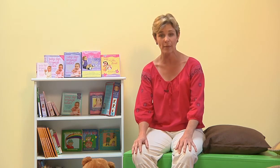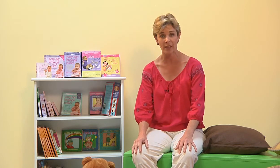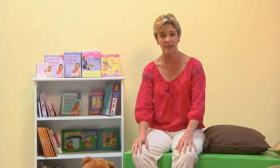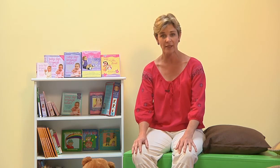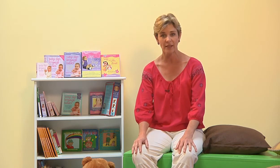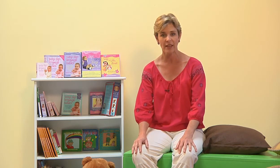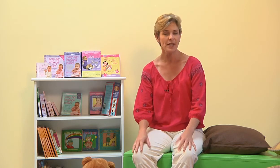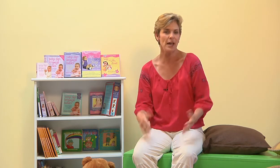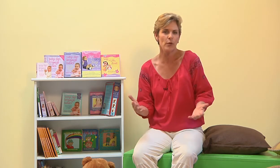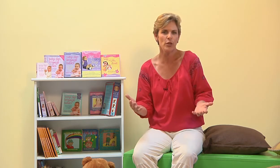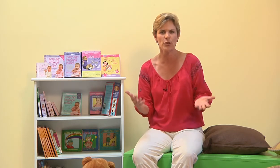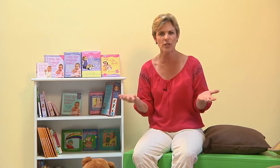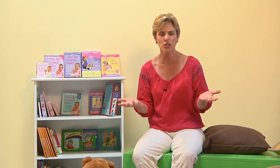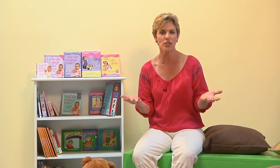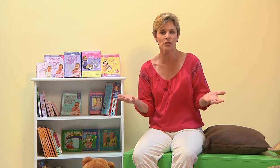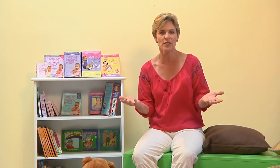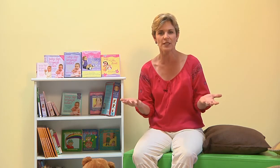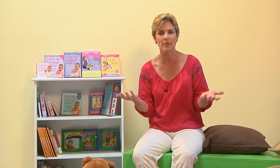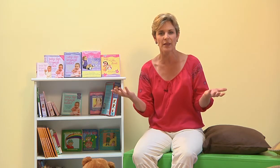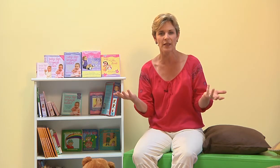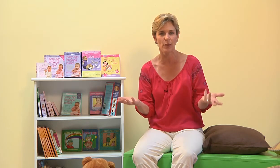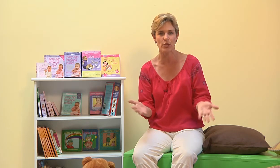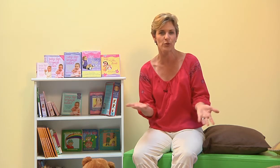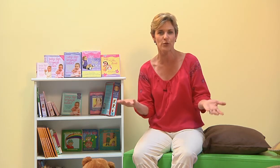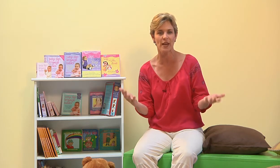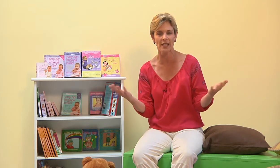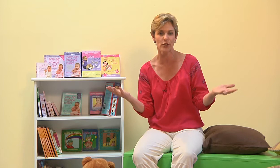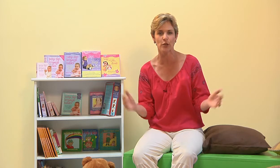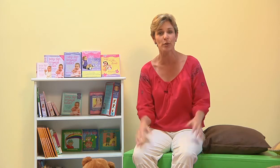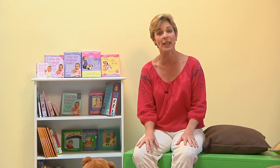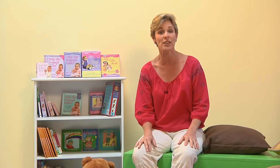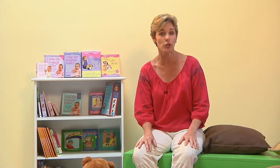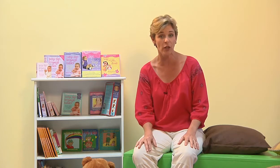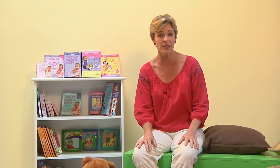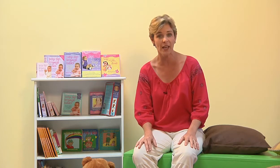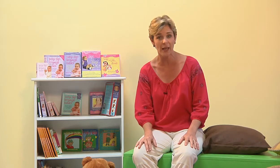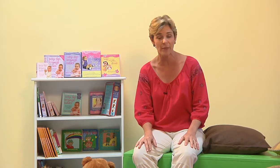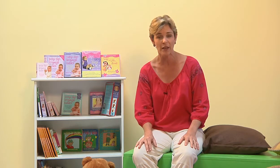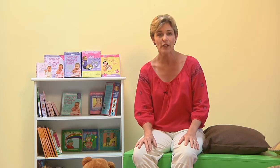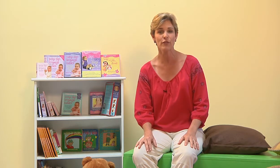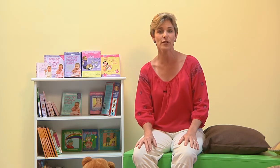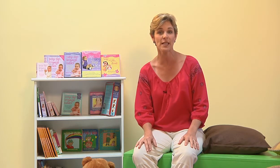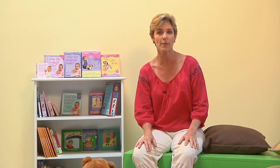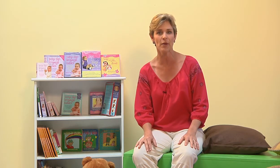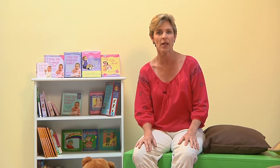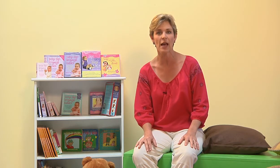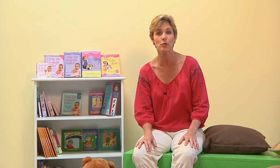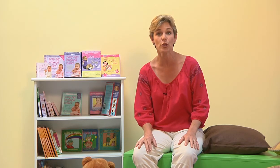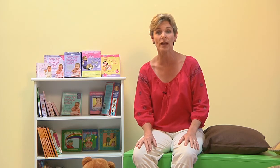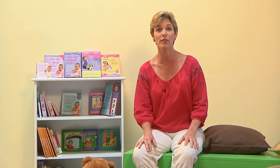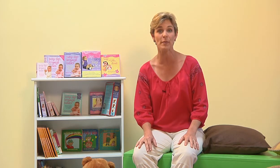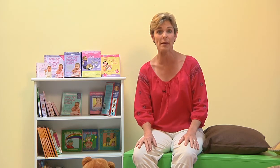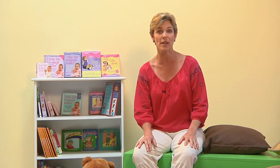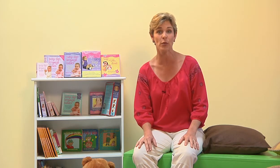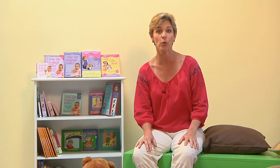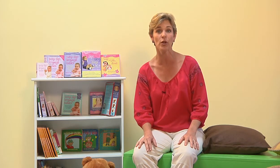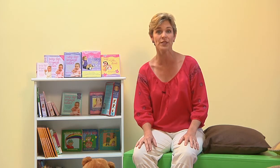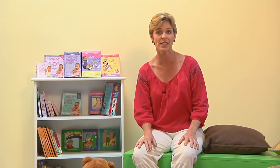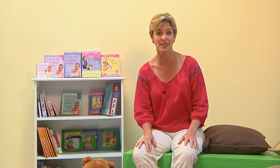baby. Now, using gestures is something that we use to enhance our communication all the time. For example, I'm sure every baby in the world does this